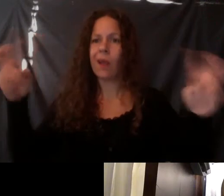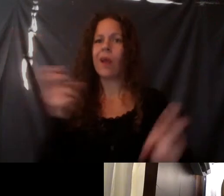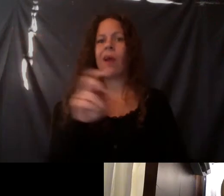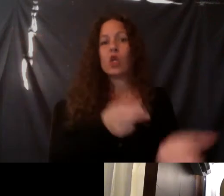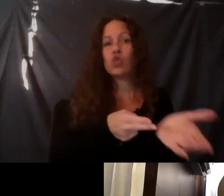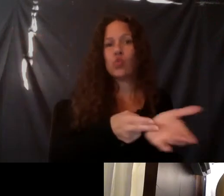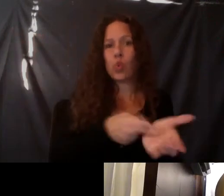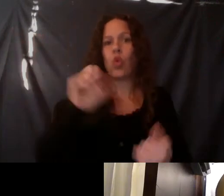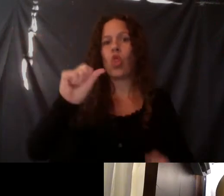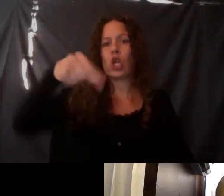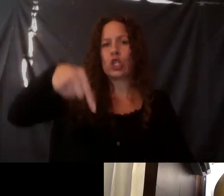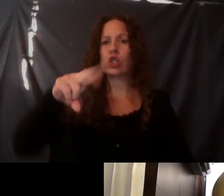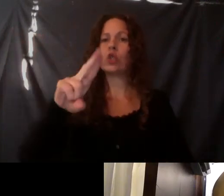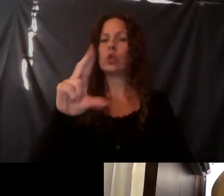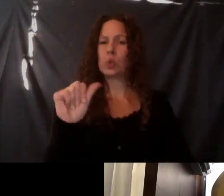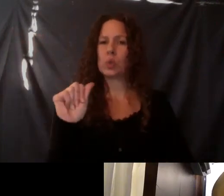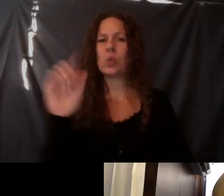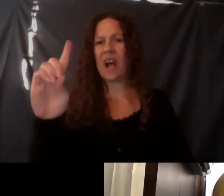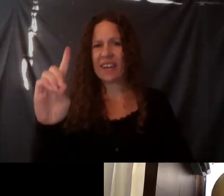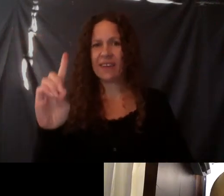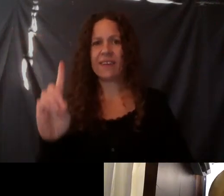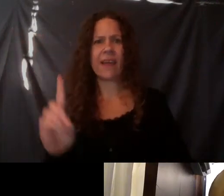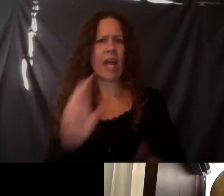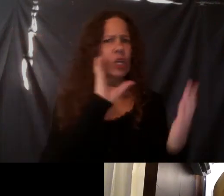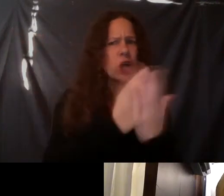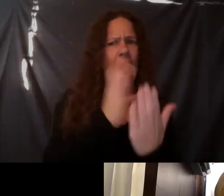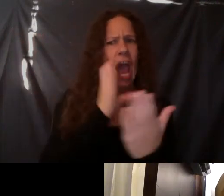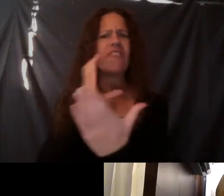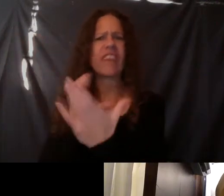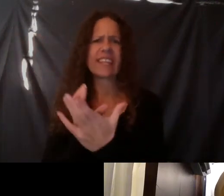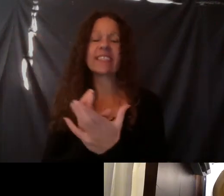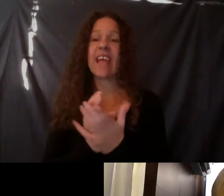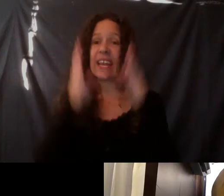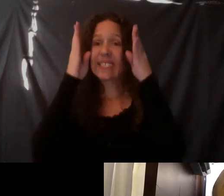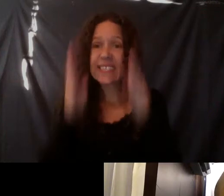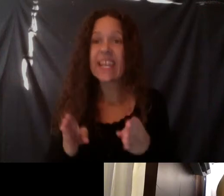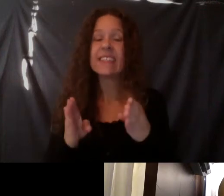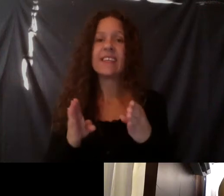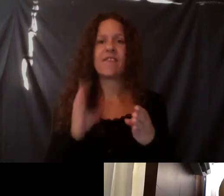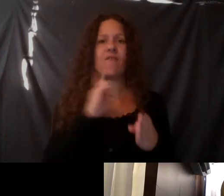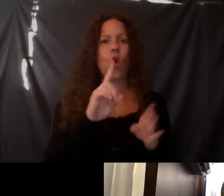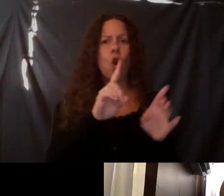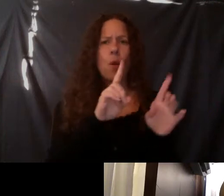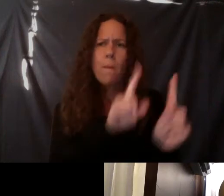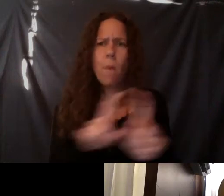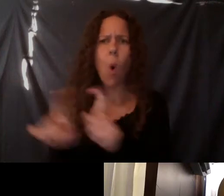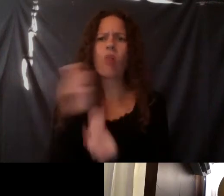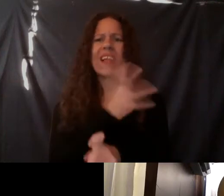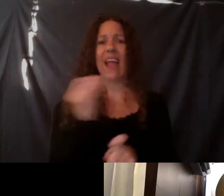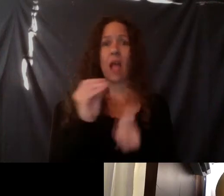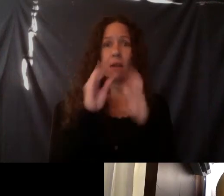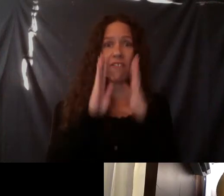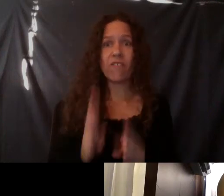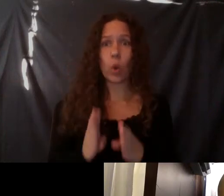with messaging and graphics informed by extensive polling and focus groups to fight aggressive voter